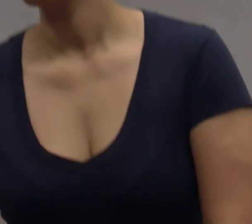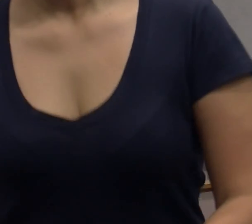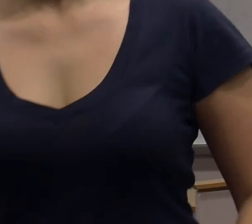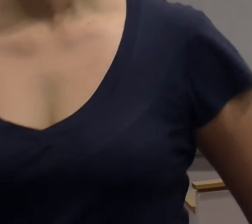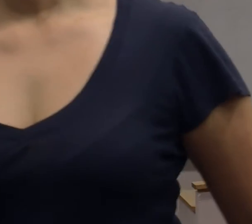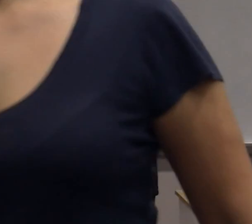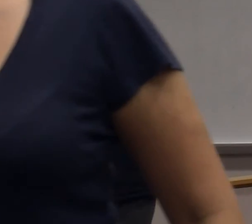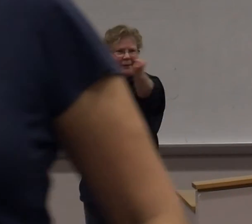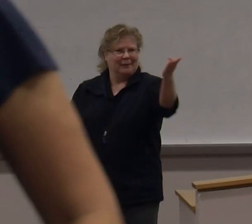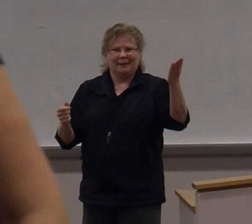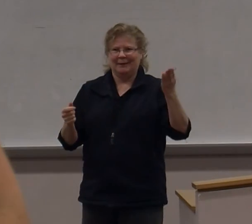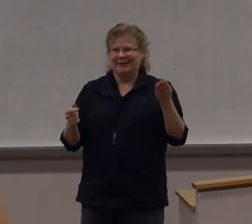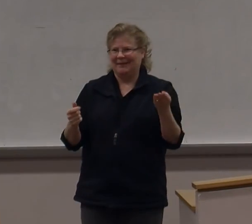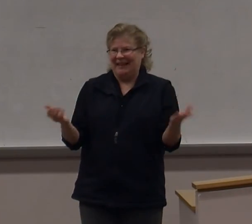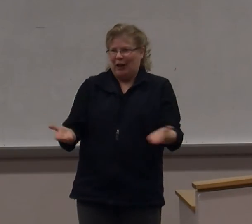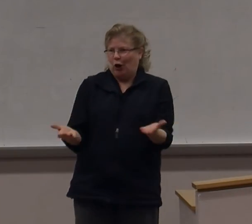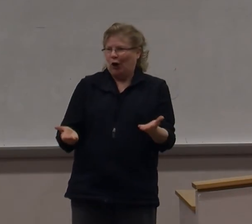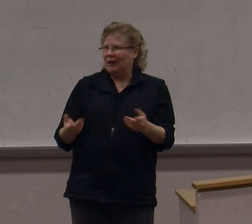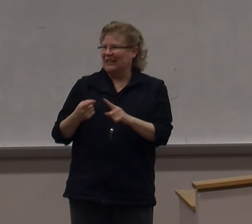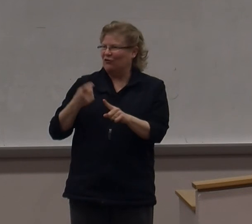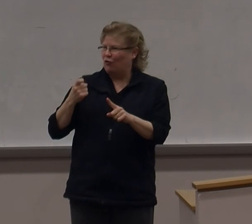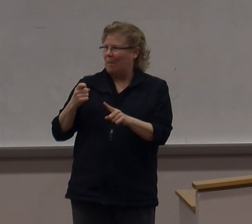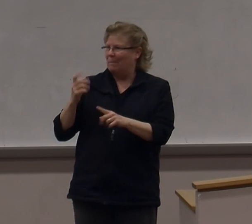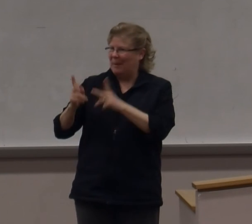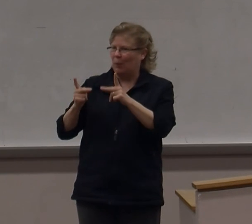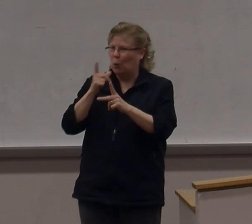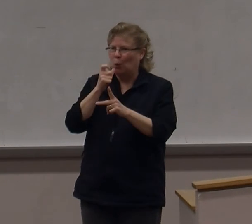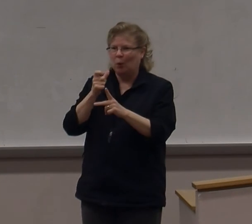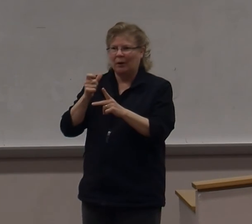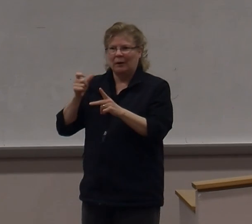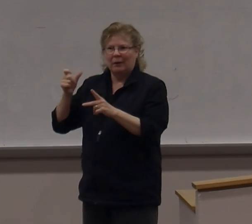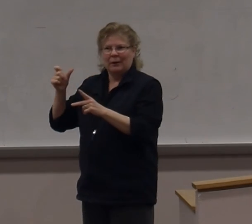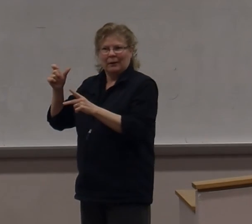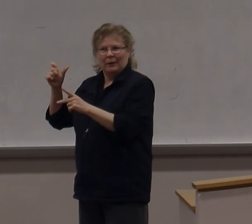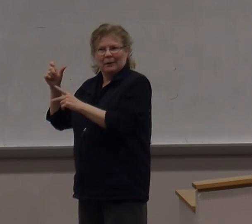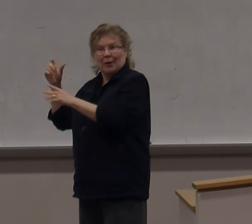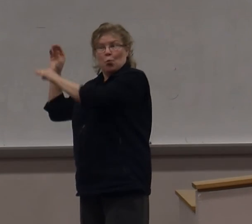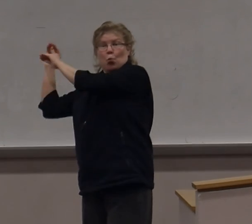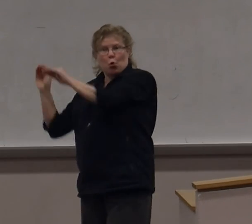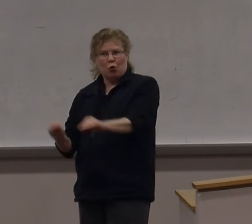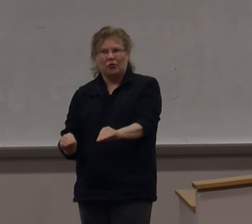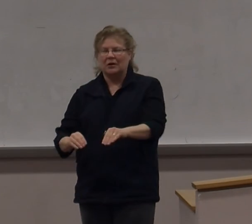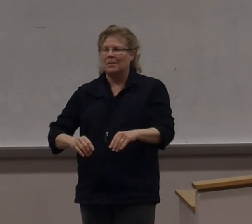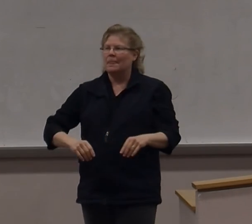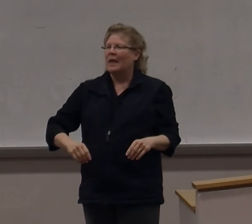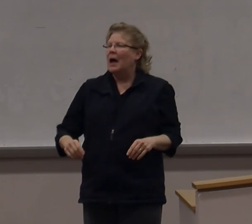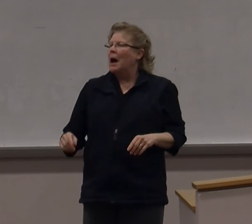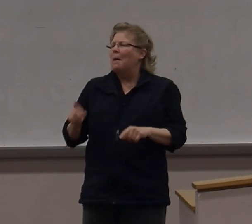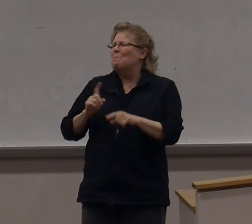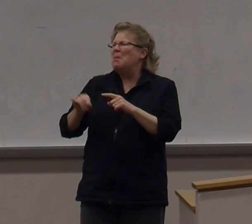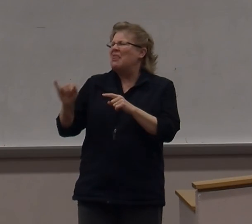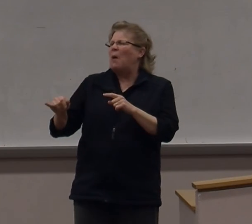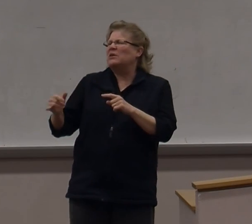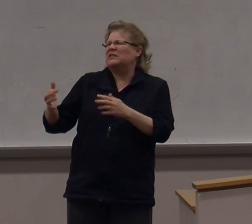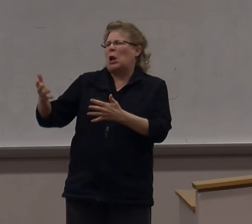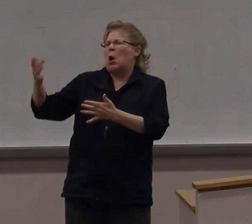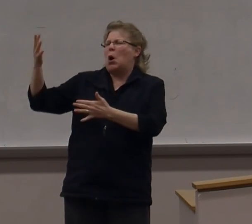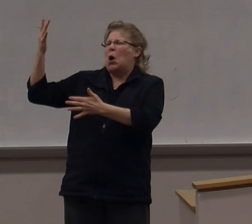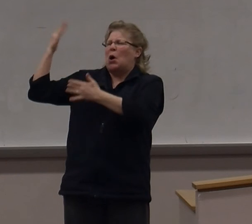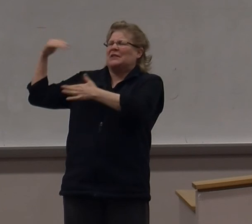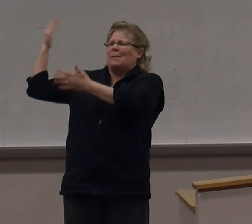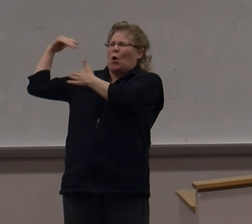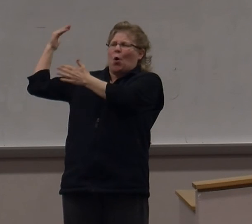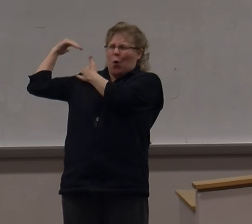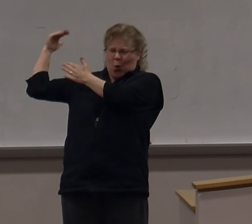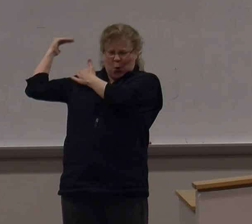who's a citizen of this country. I'm quite divorced from that chapter in my family's